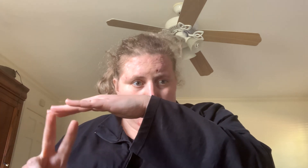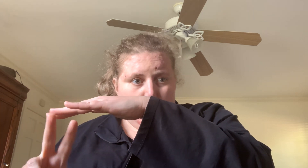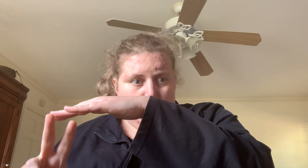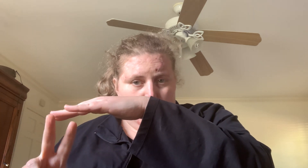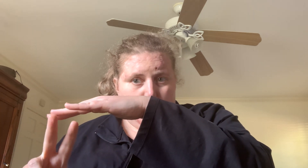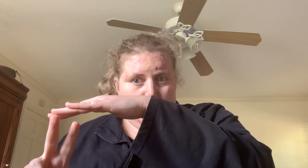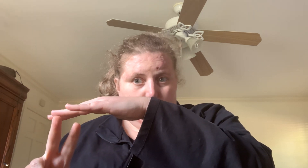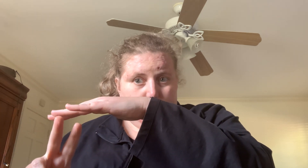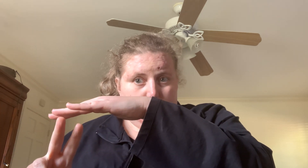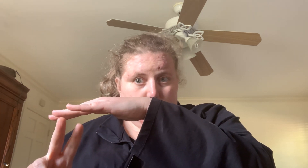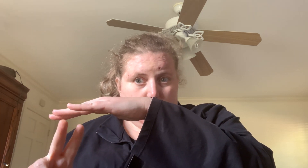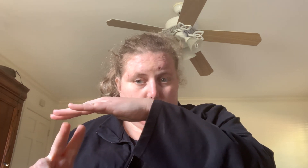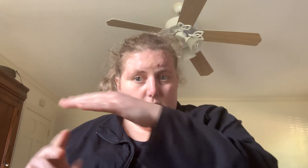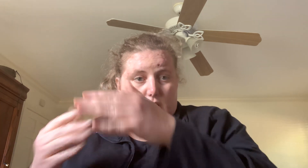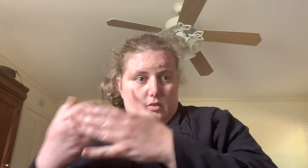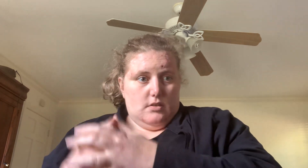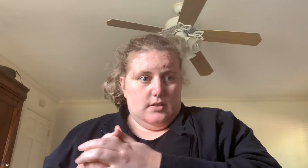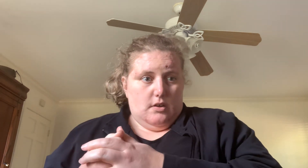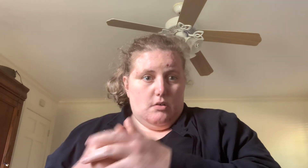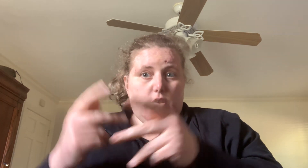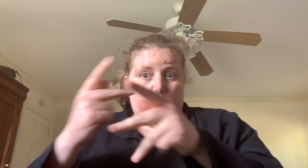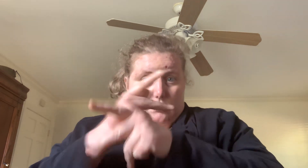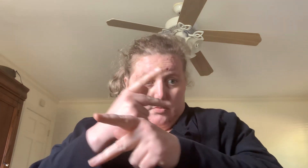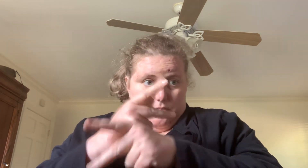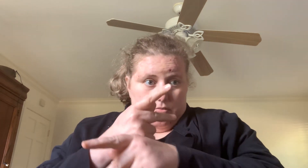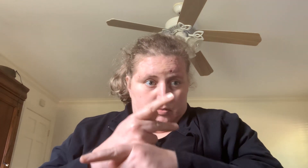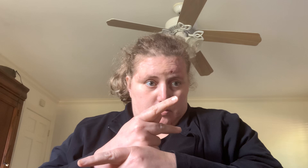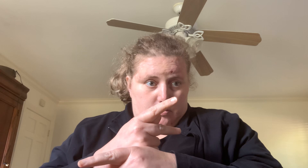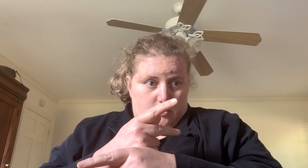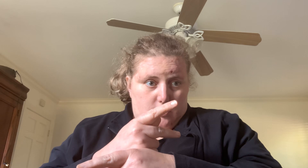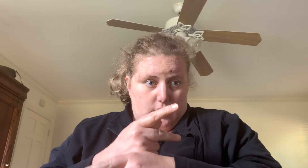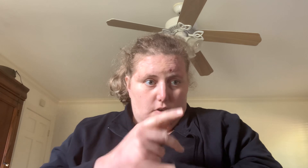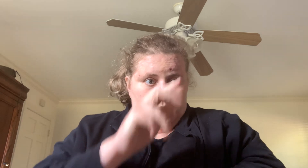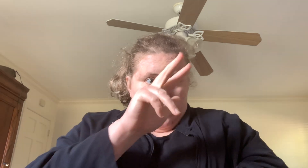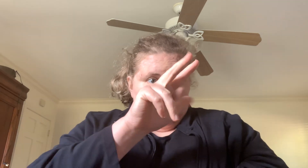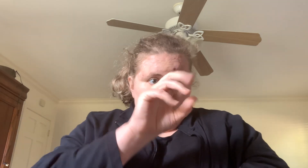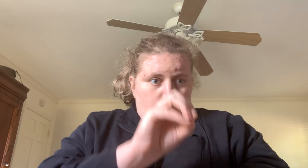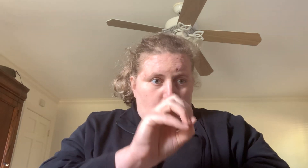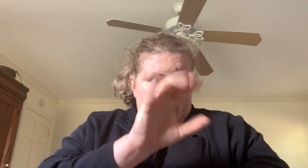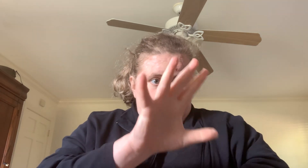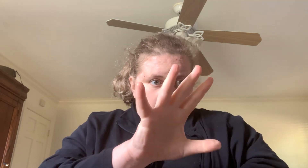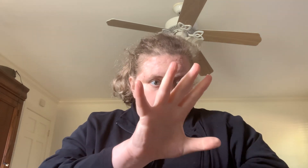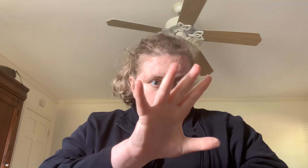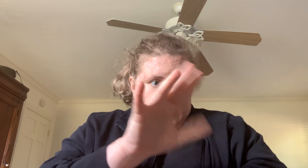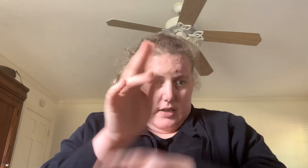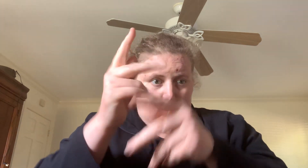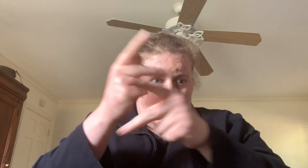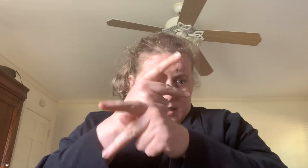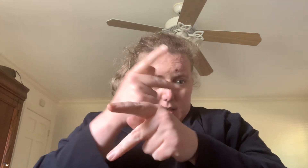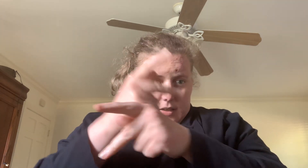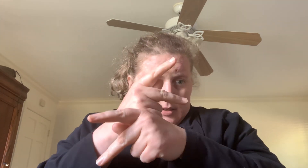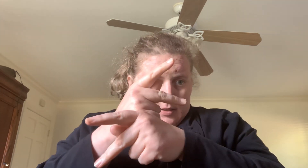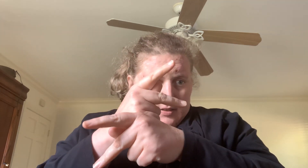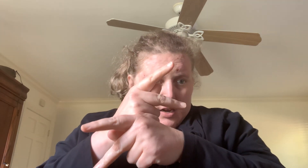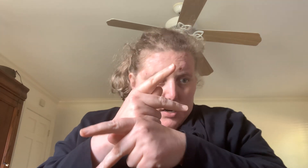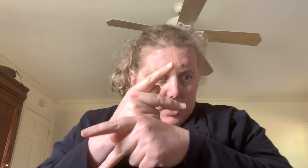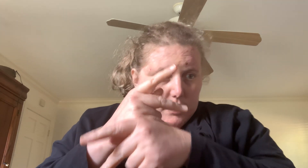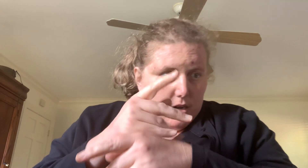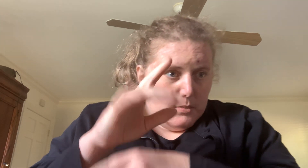And then we're going to solve for moles of carbon dioxide. We're going to cancel out moles of oxygen and moles of oxygen here. So the way we'll